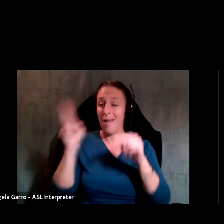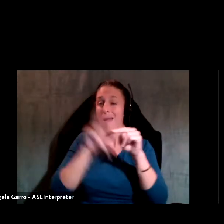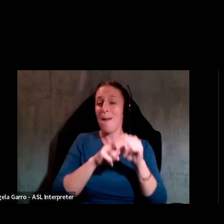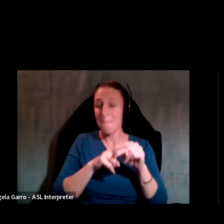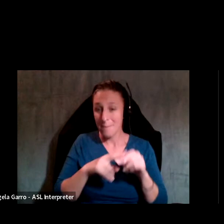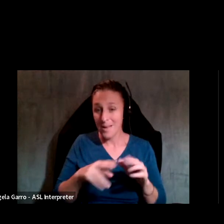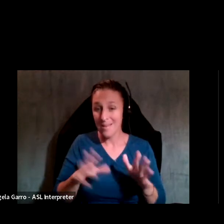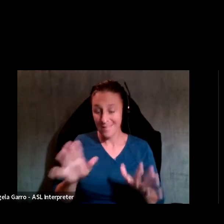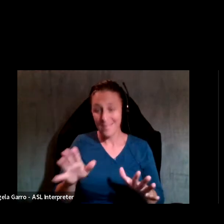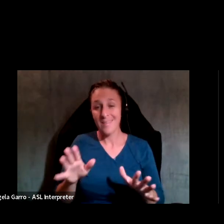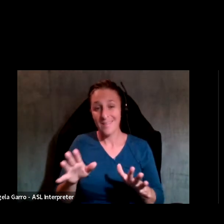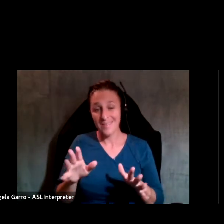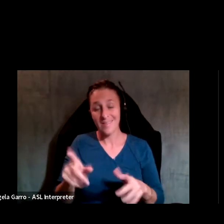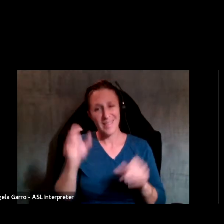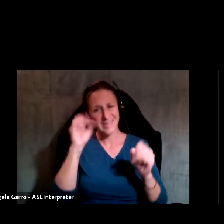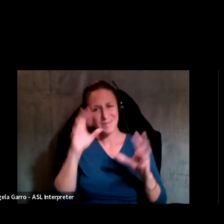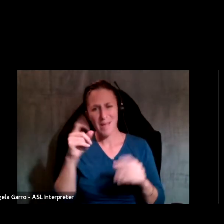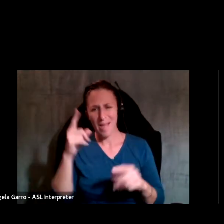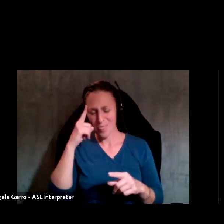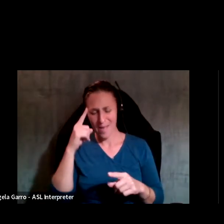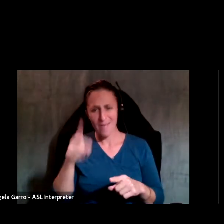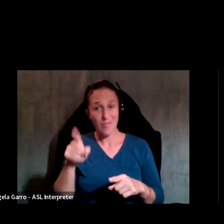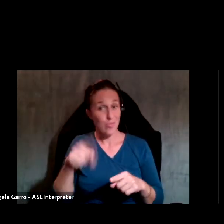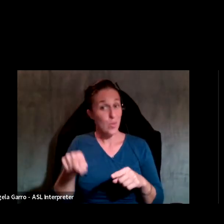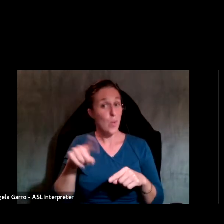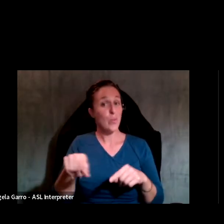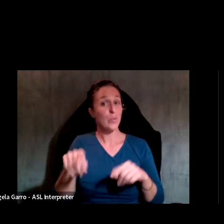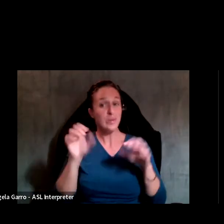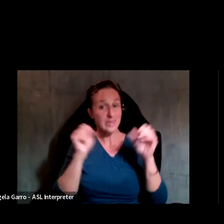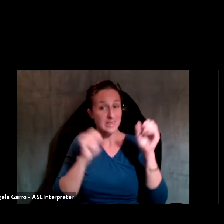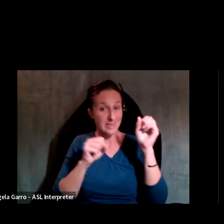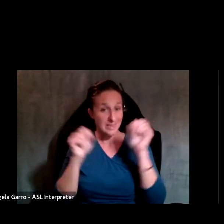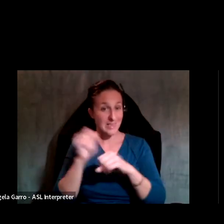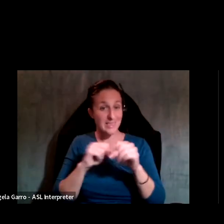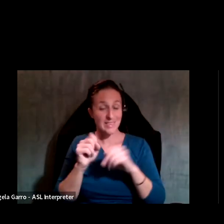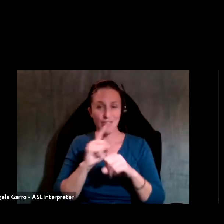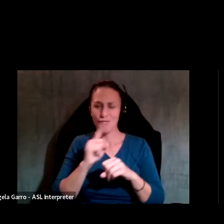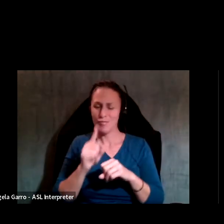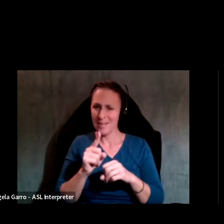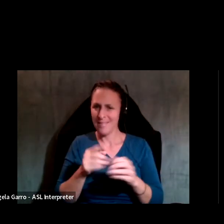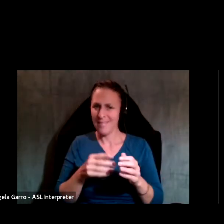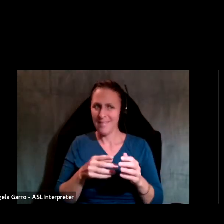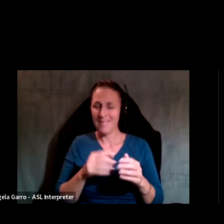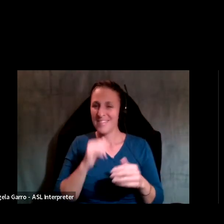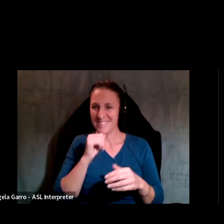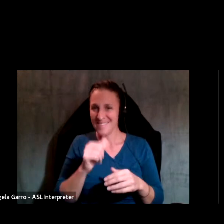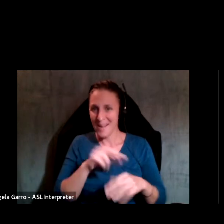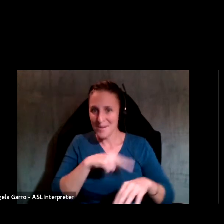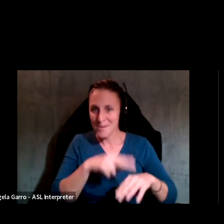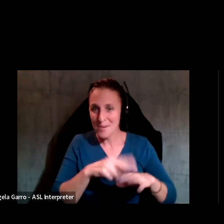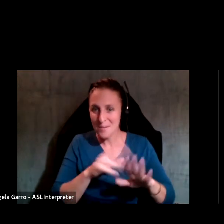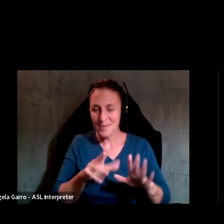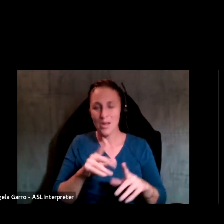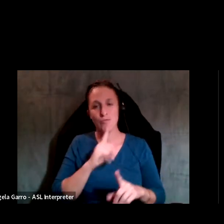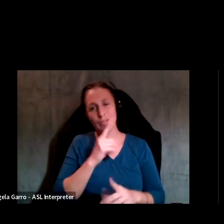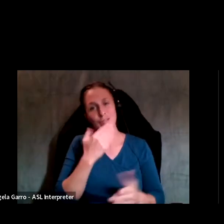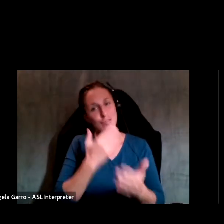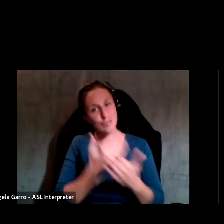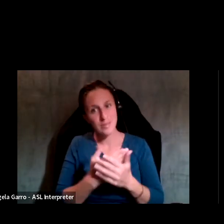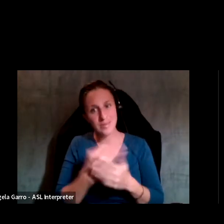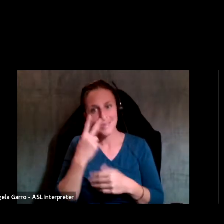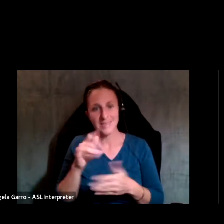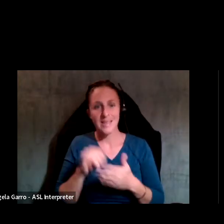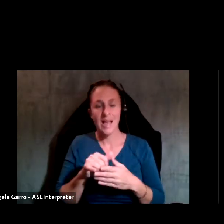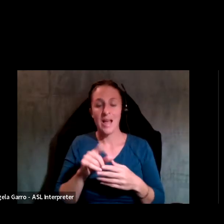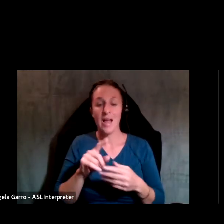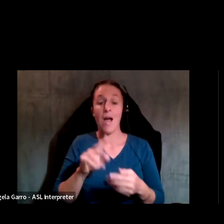too. Those are some statistics that I thought are very against the norm, and that was really good to see. On the flip side,